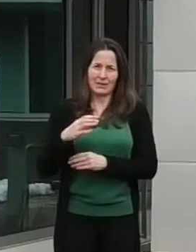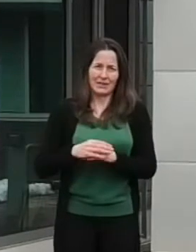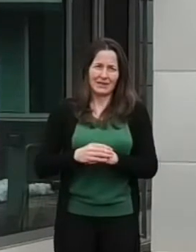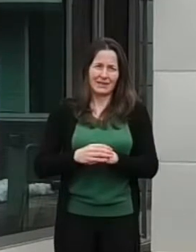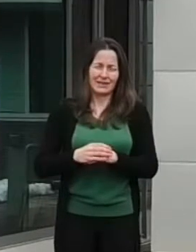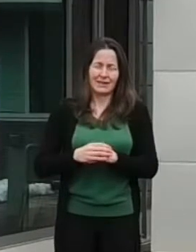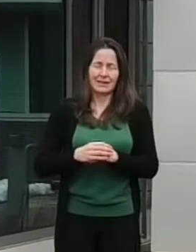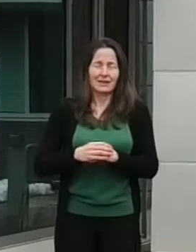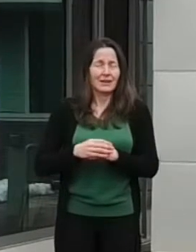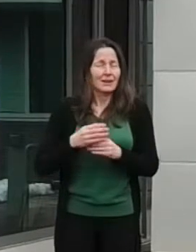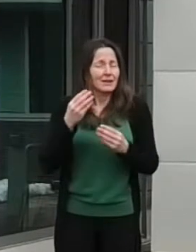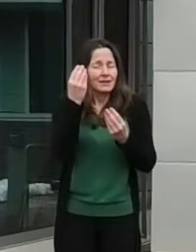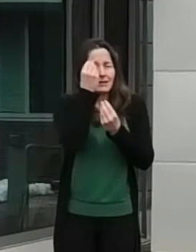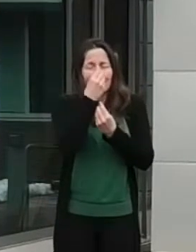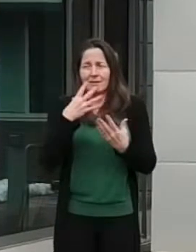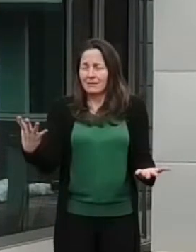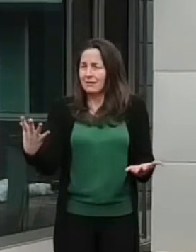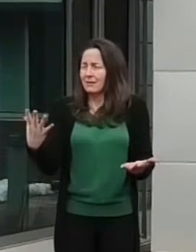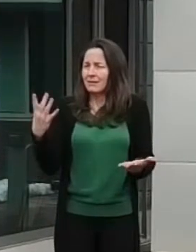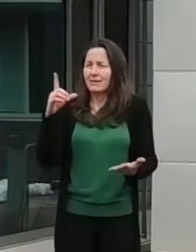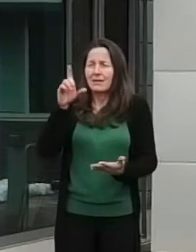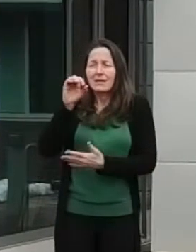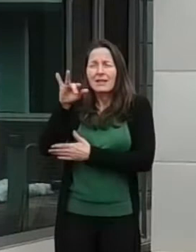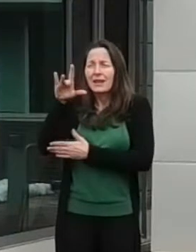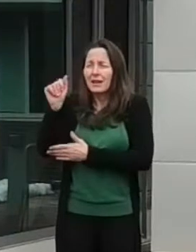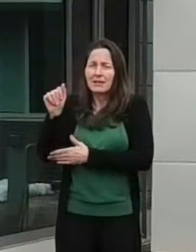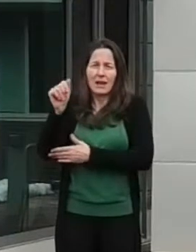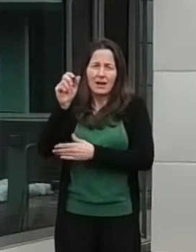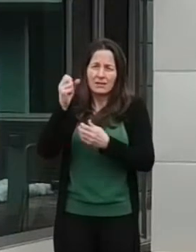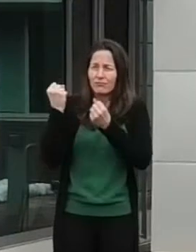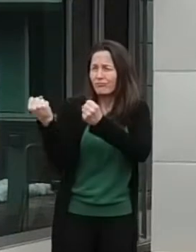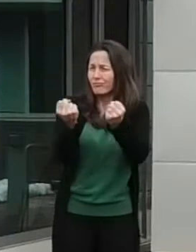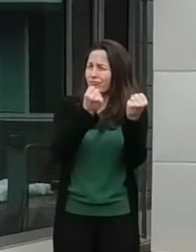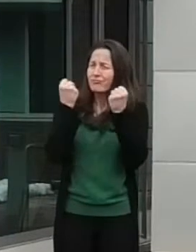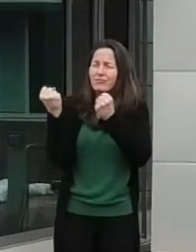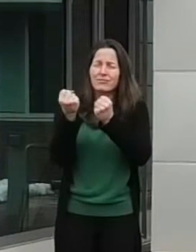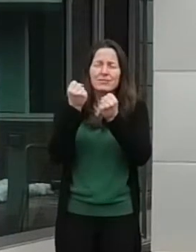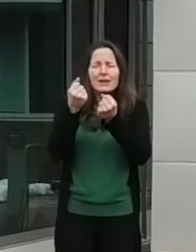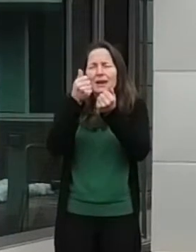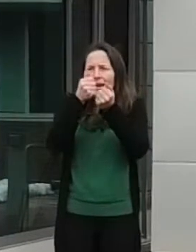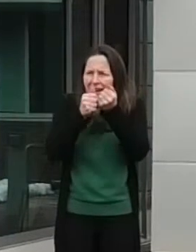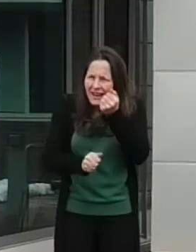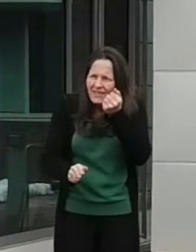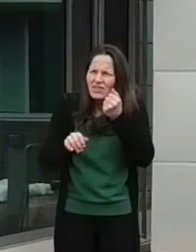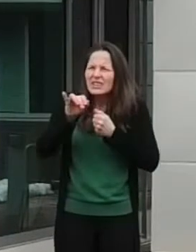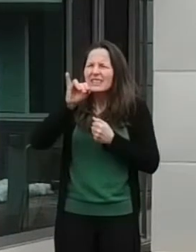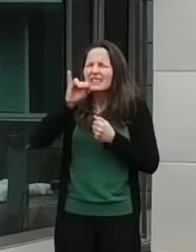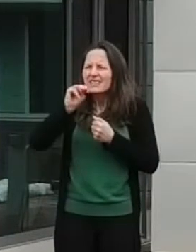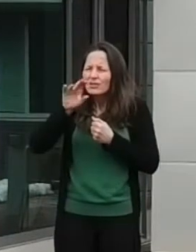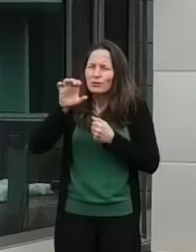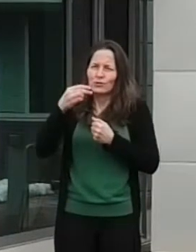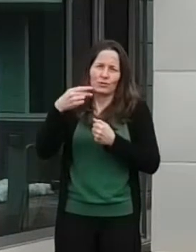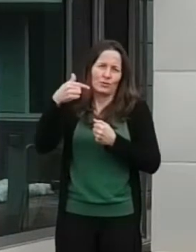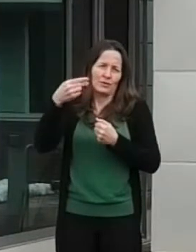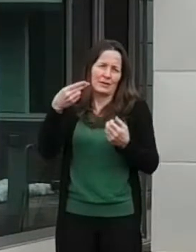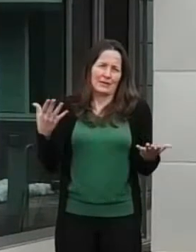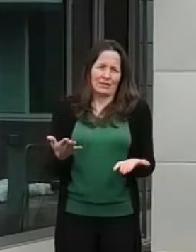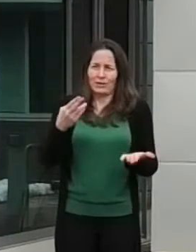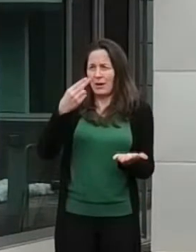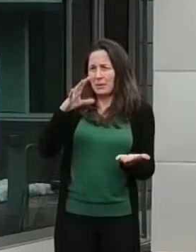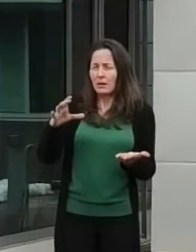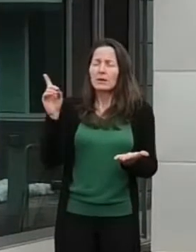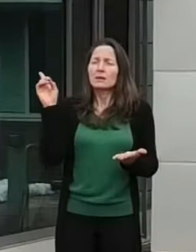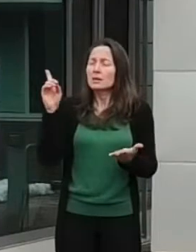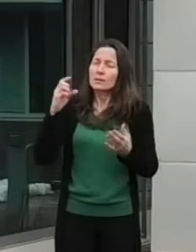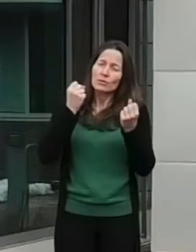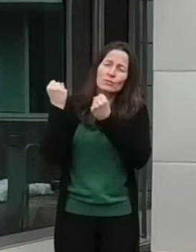this county that Leila hasn't traveled. She's driven more than 2,500 miles